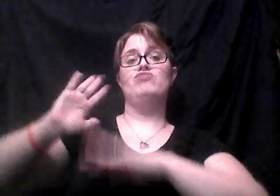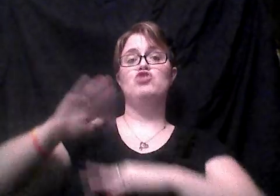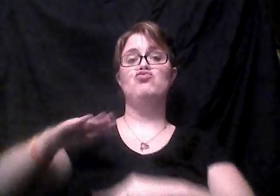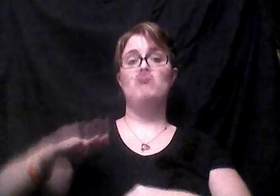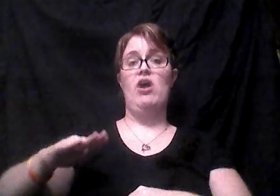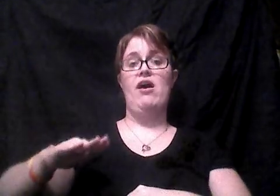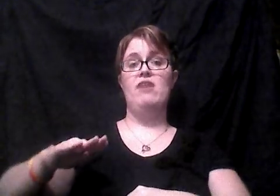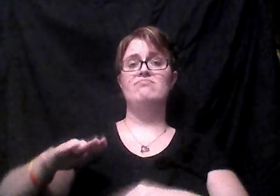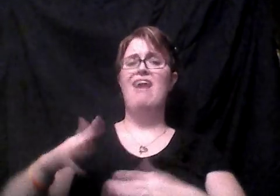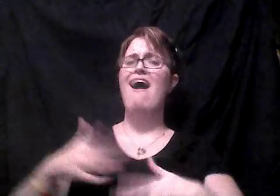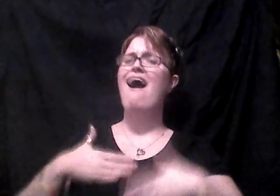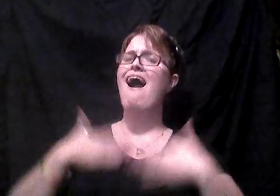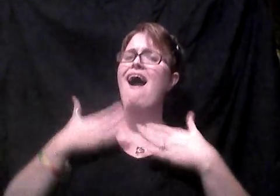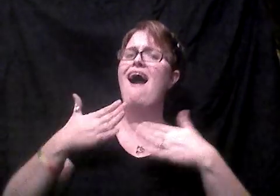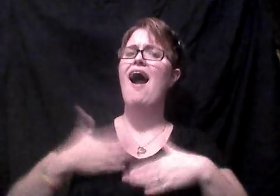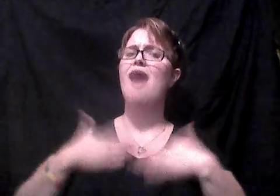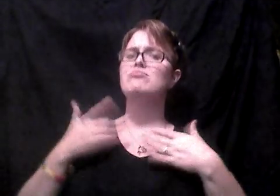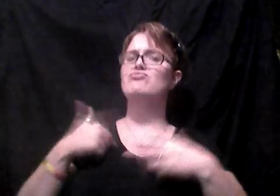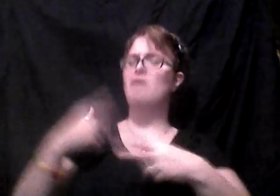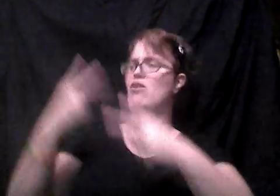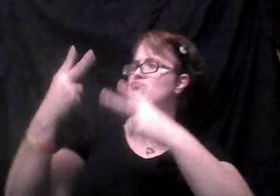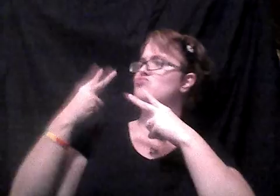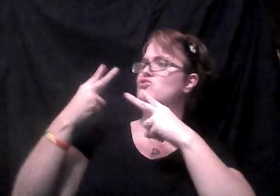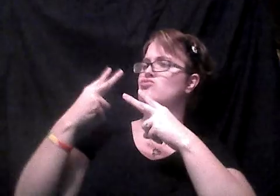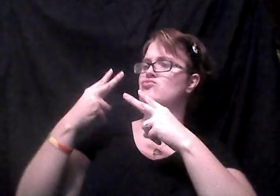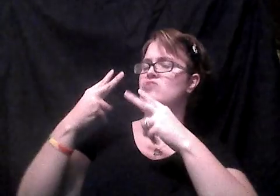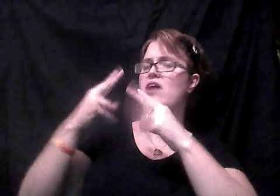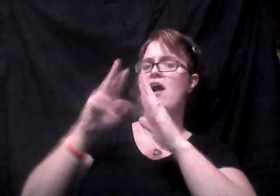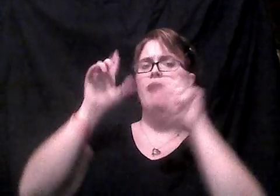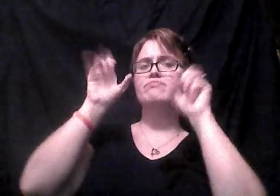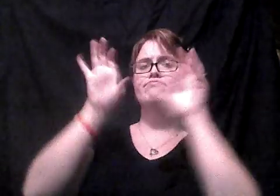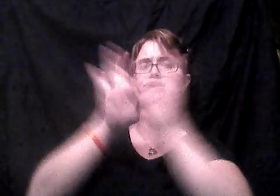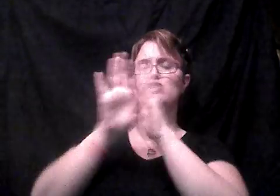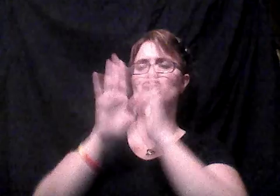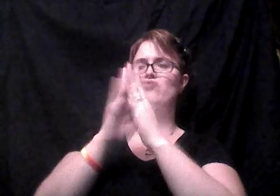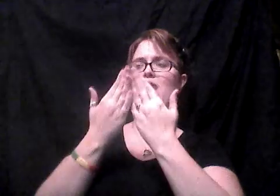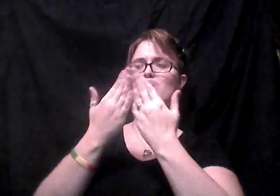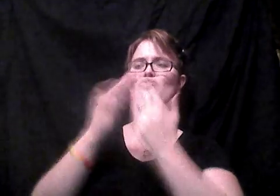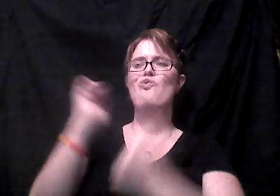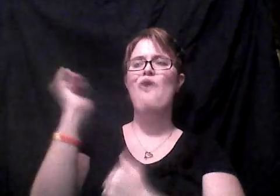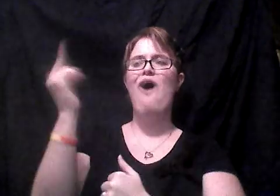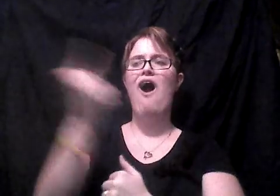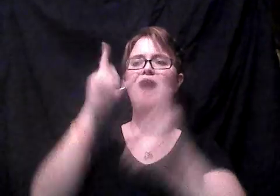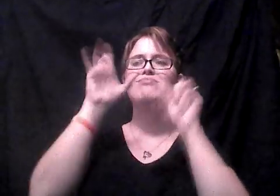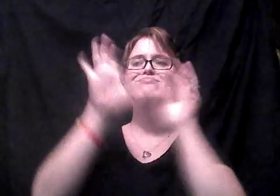back and rated the photo album, and I couldn't find any places where I wasn't smiling, right? I just had a great